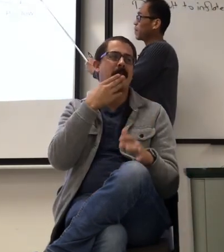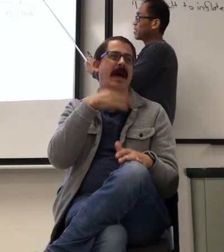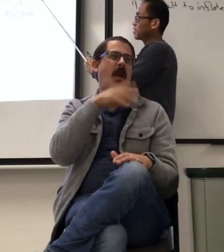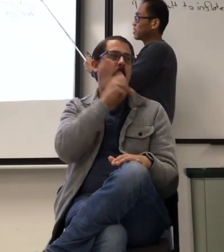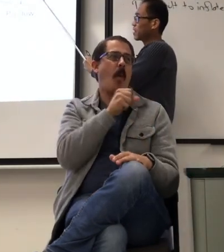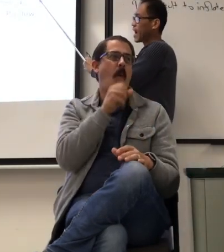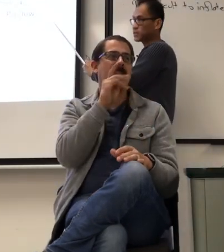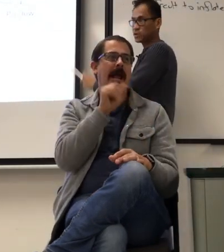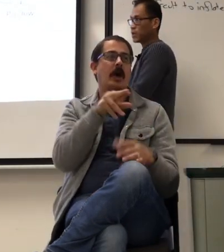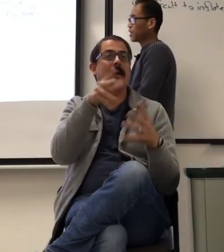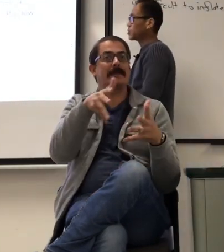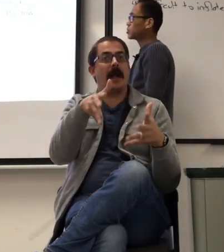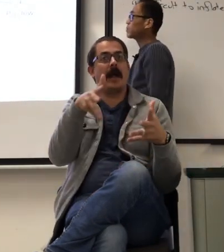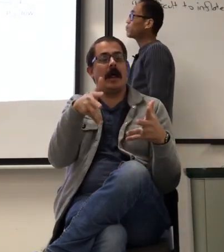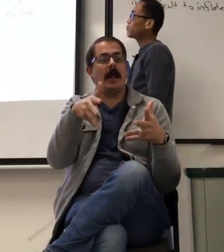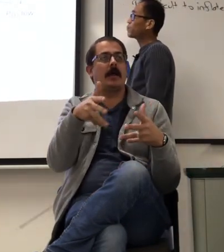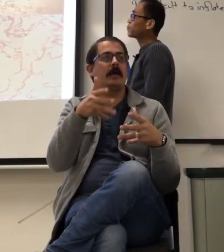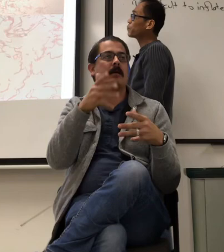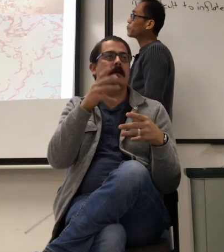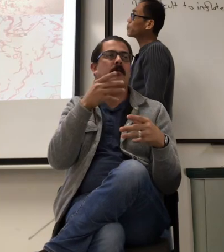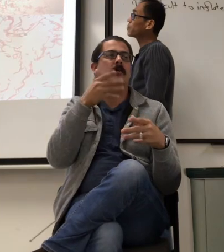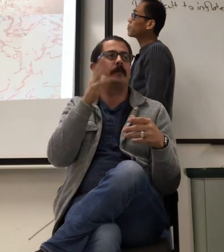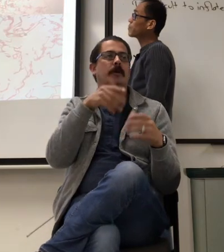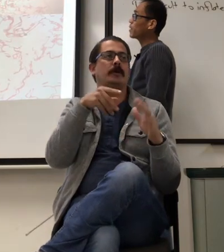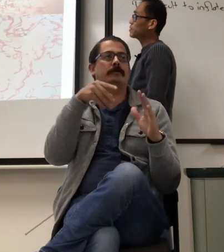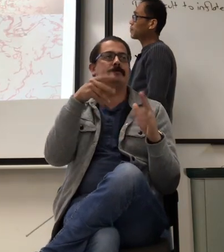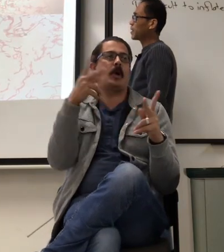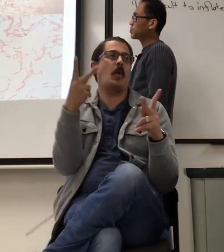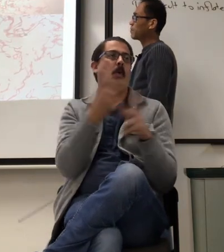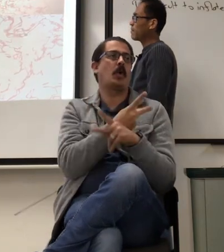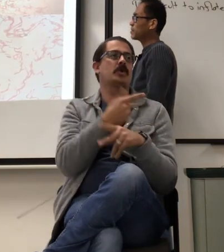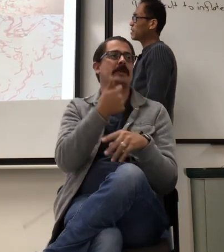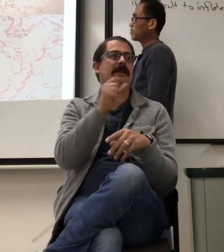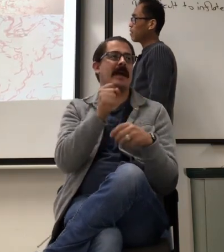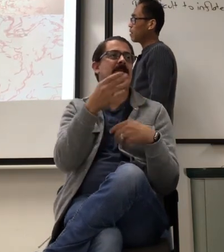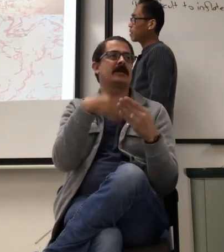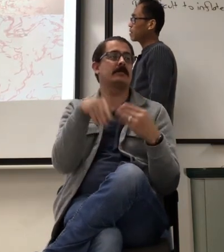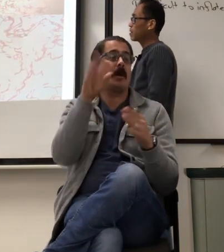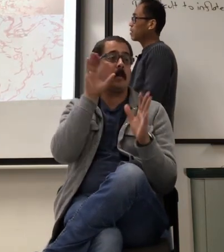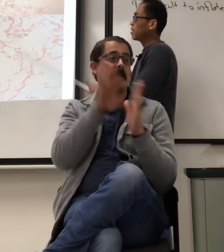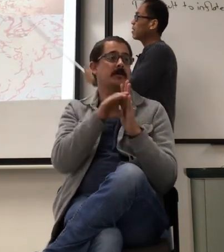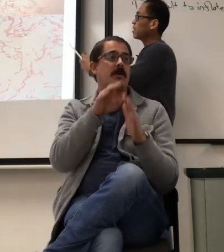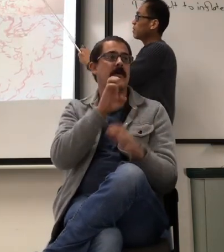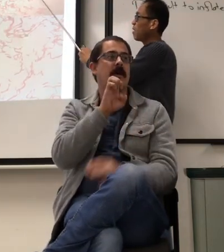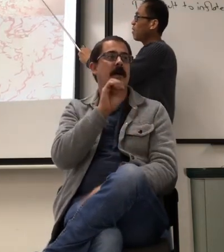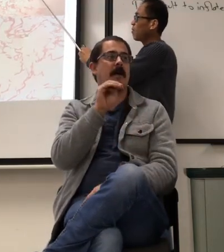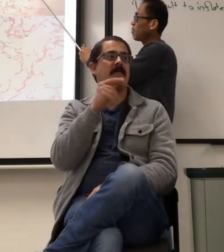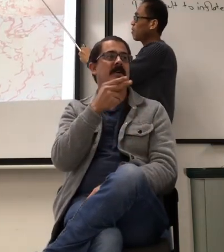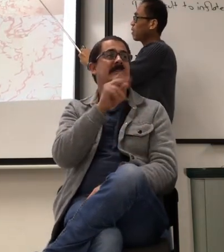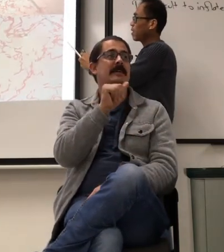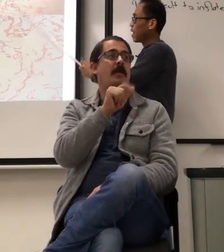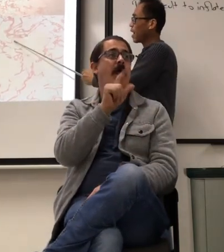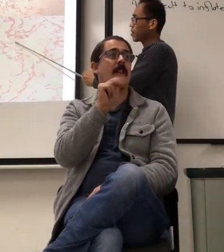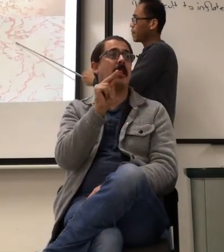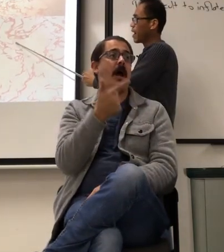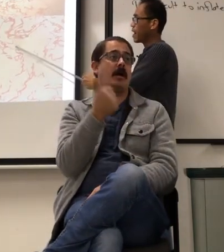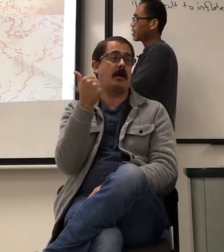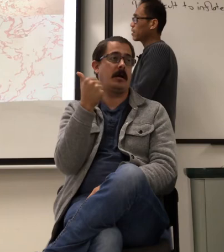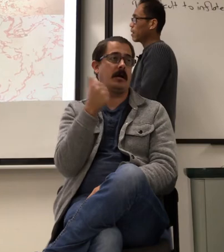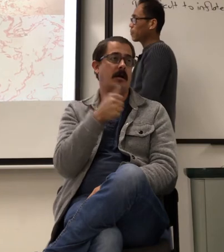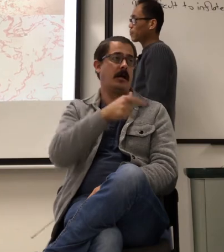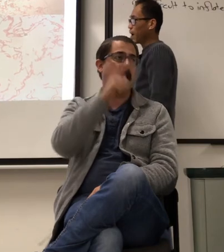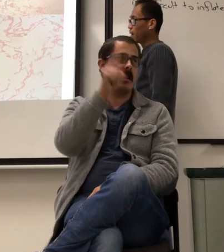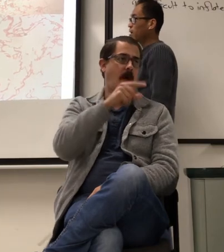further compromising the gas exchange. Here's a picture of emphysema lung, low, higher